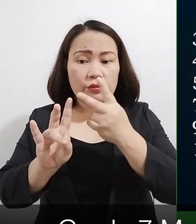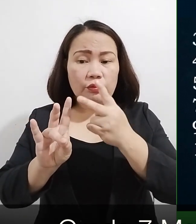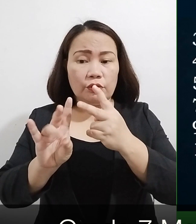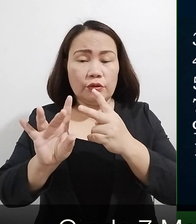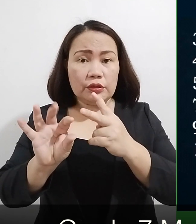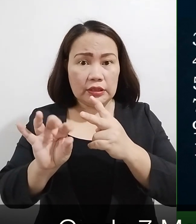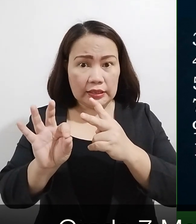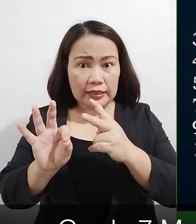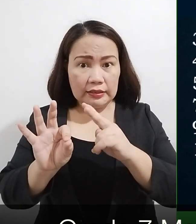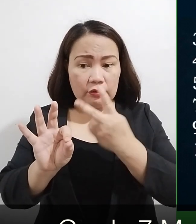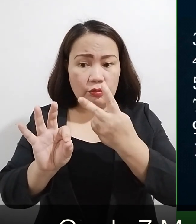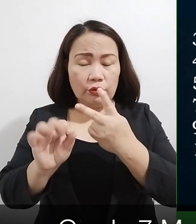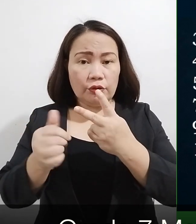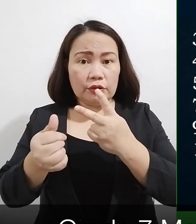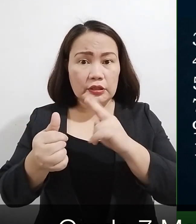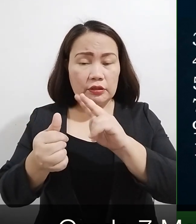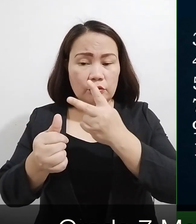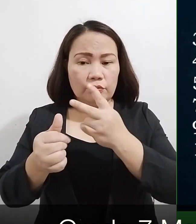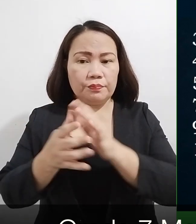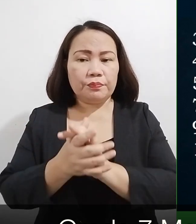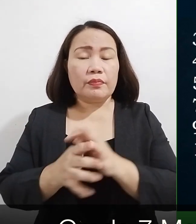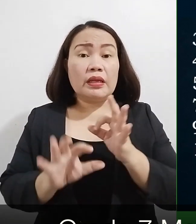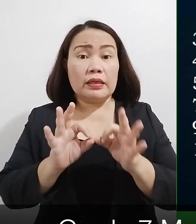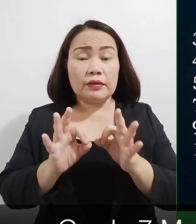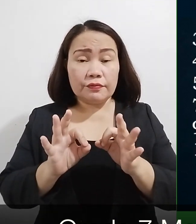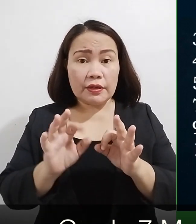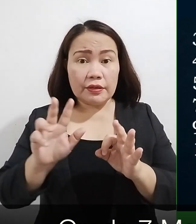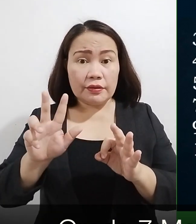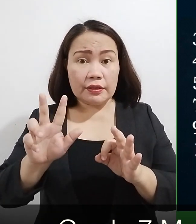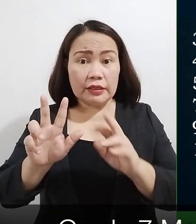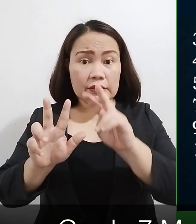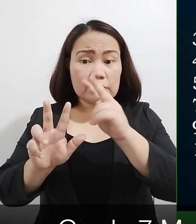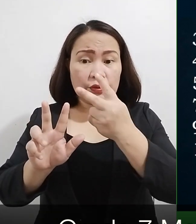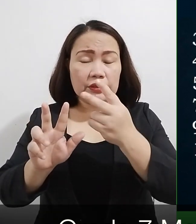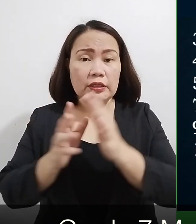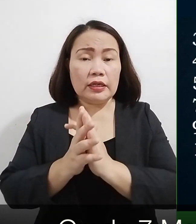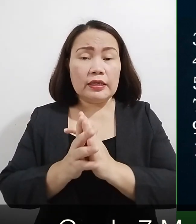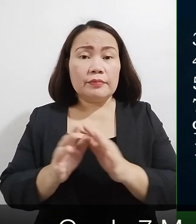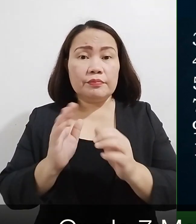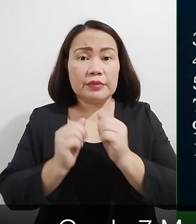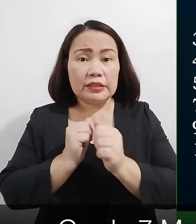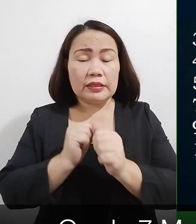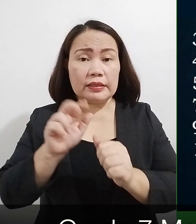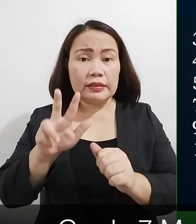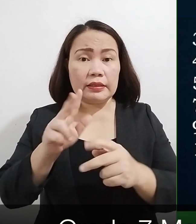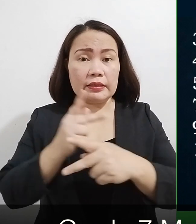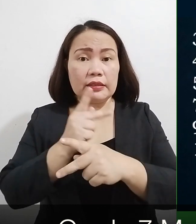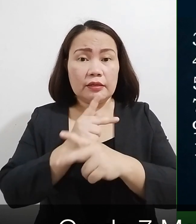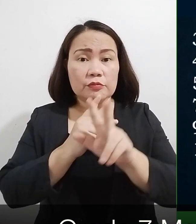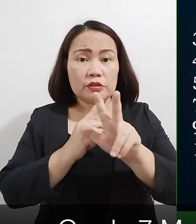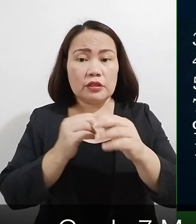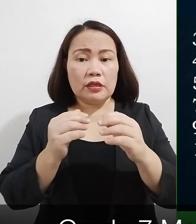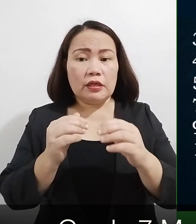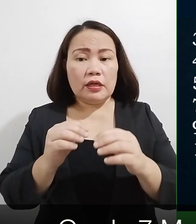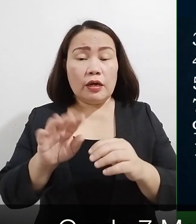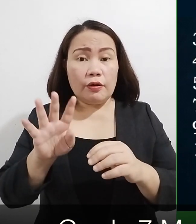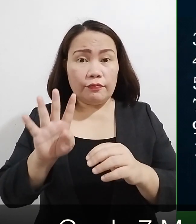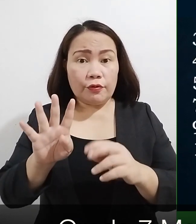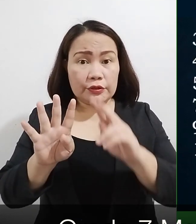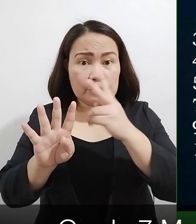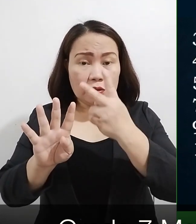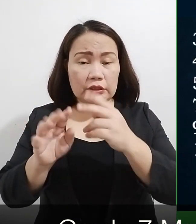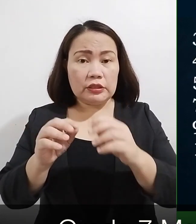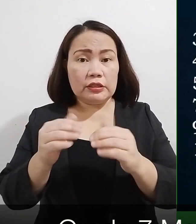yan. Now, so we will have, if we have 3 squared, that is 3 times 3. 4 squared is 4 times